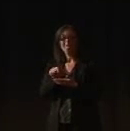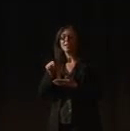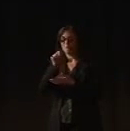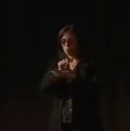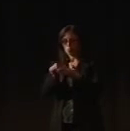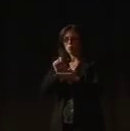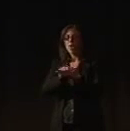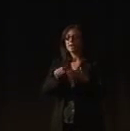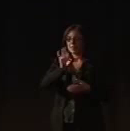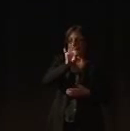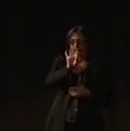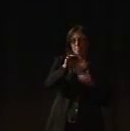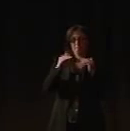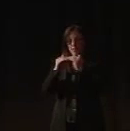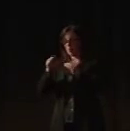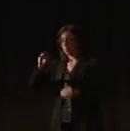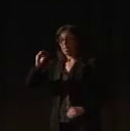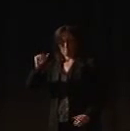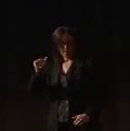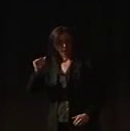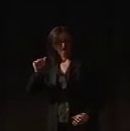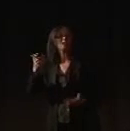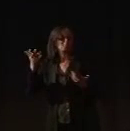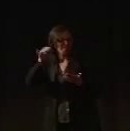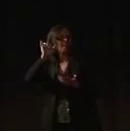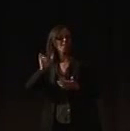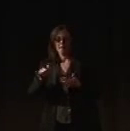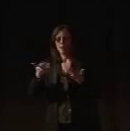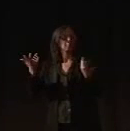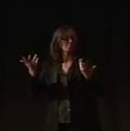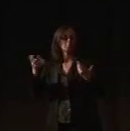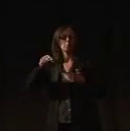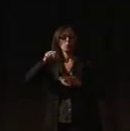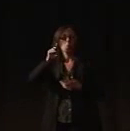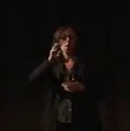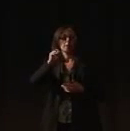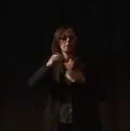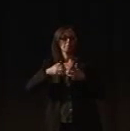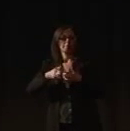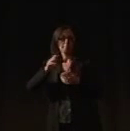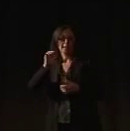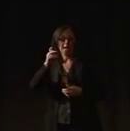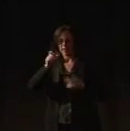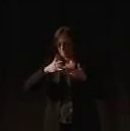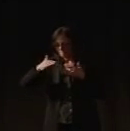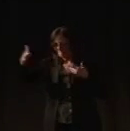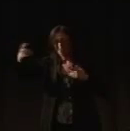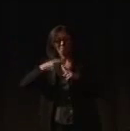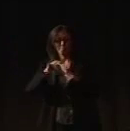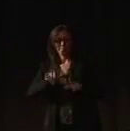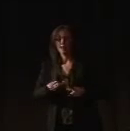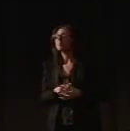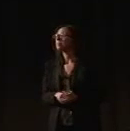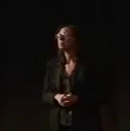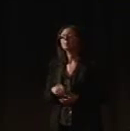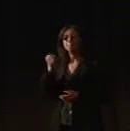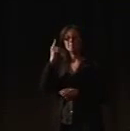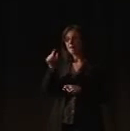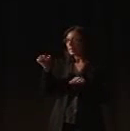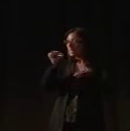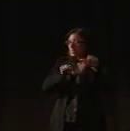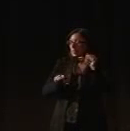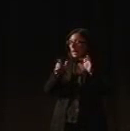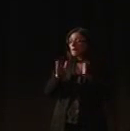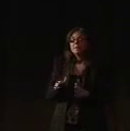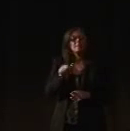Science is about theories that do not simply explain the data, but predict new ones.